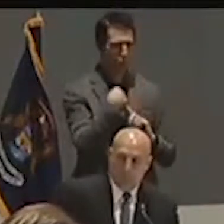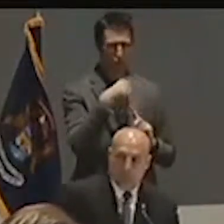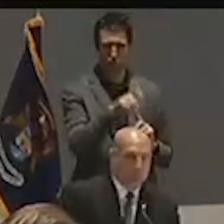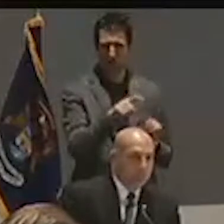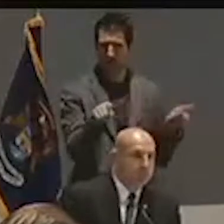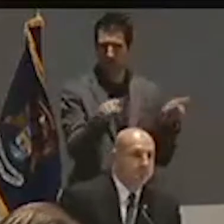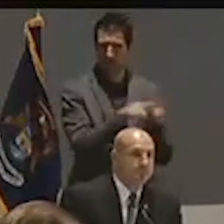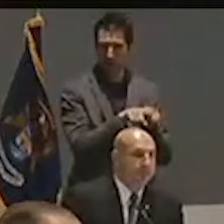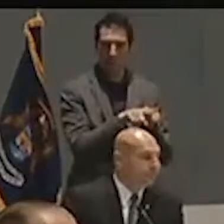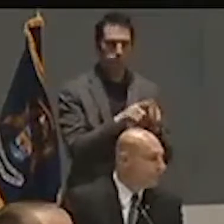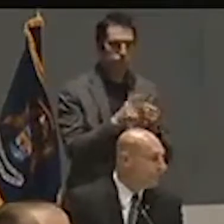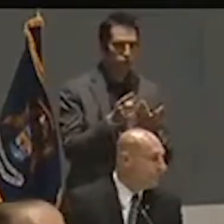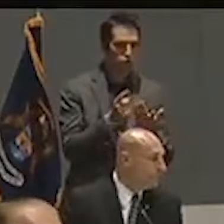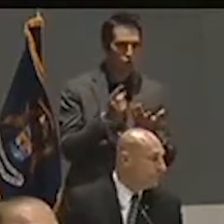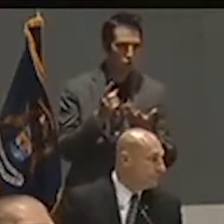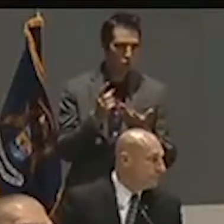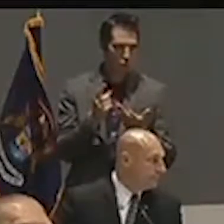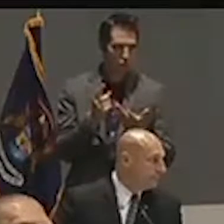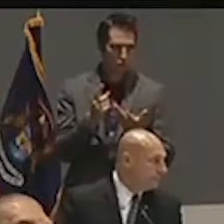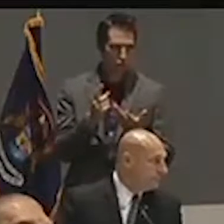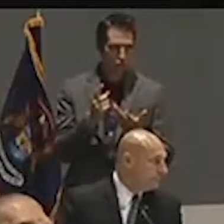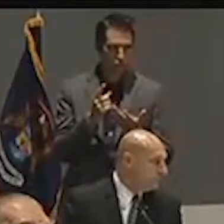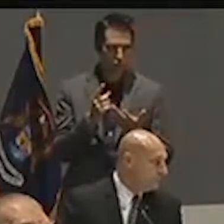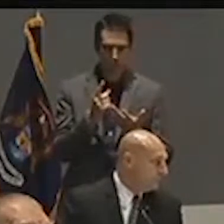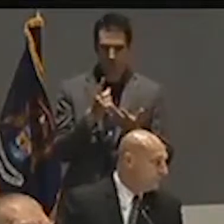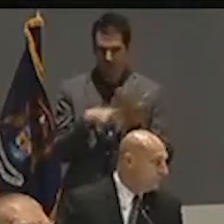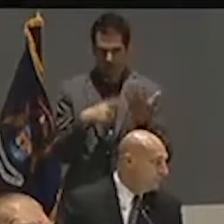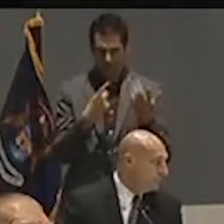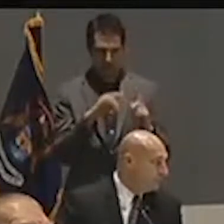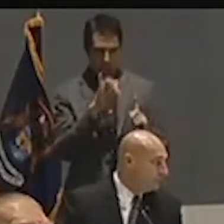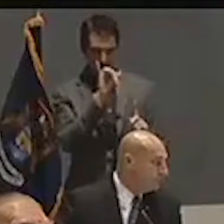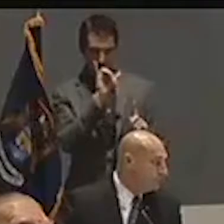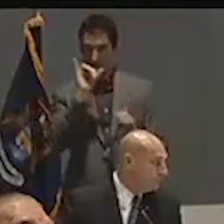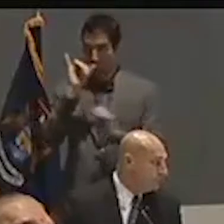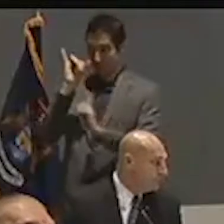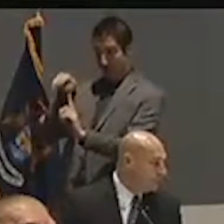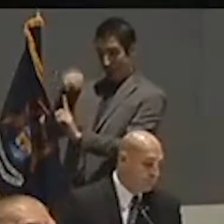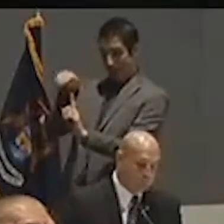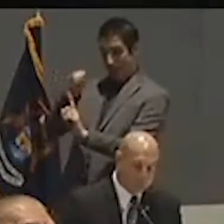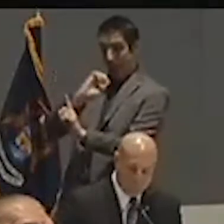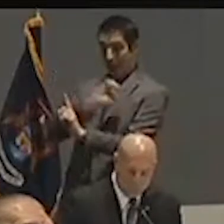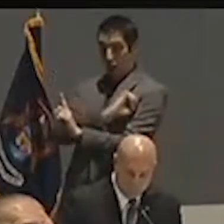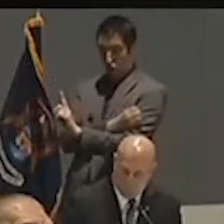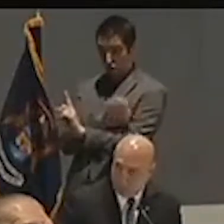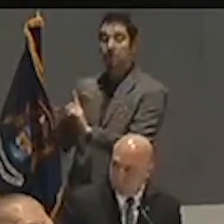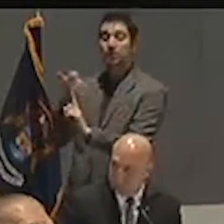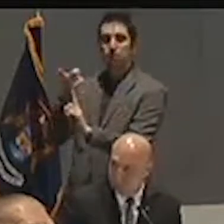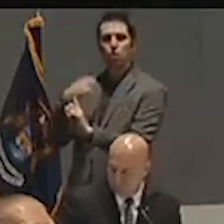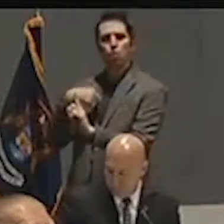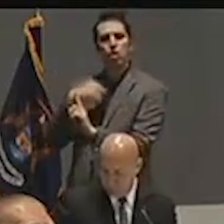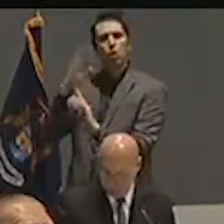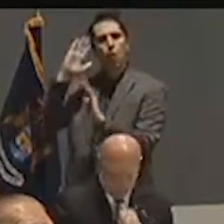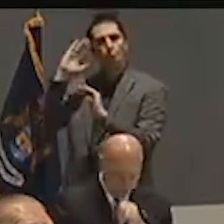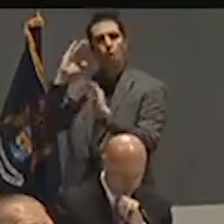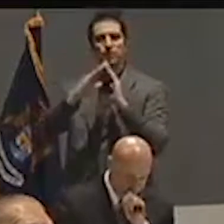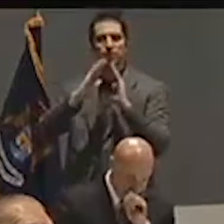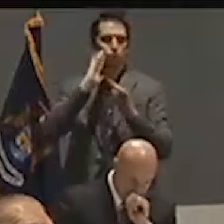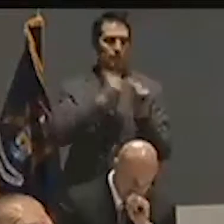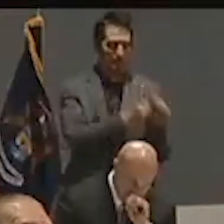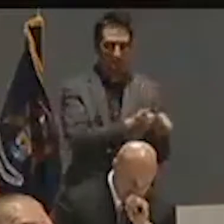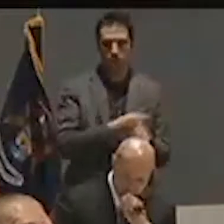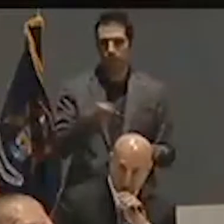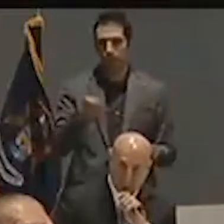thing. So what has happened at that level, we're looking at as an example, hopefully, that the city will follow. Yeah, and to go